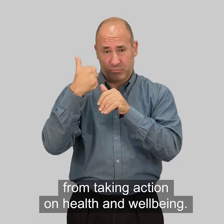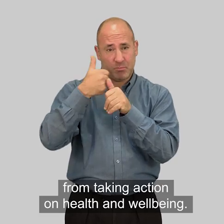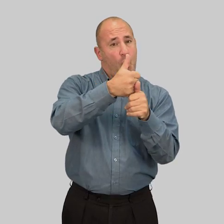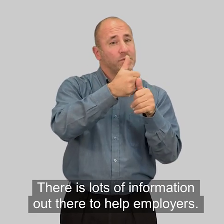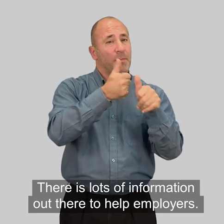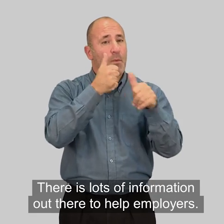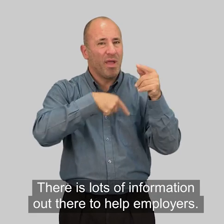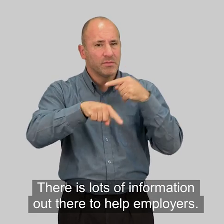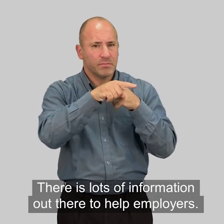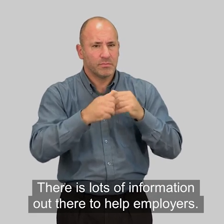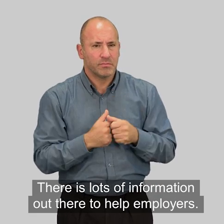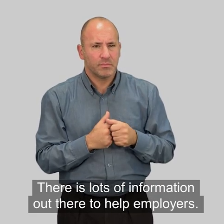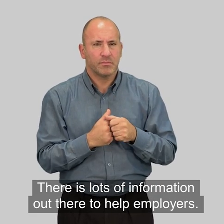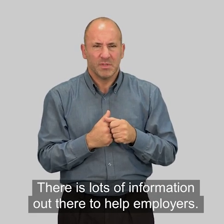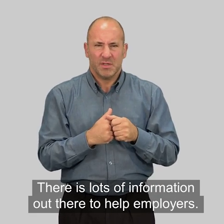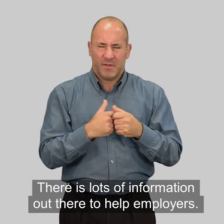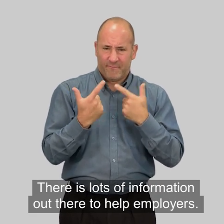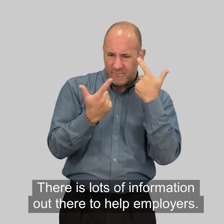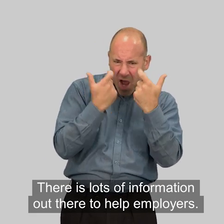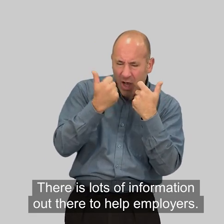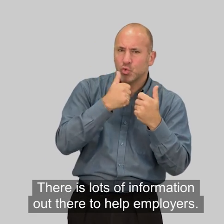There is lots of information out there to help employers.